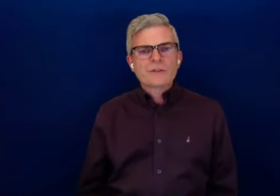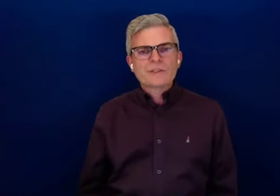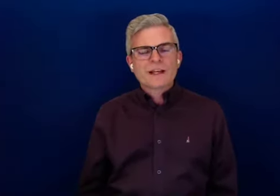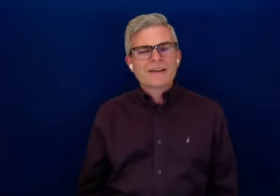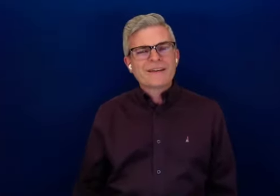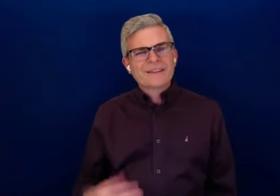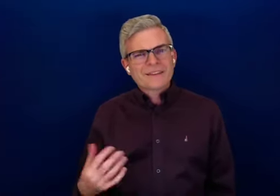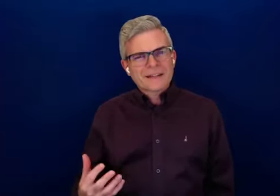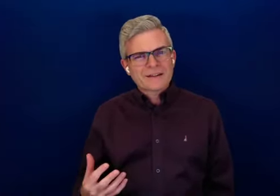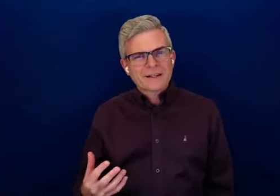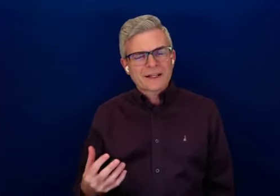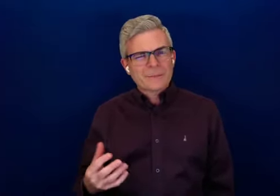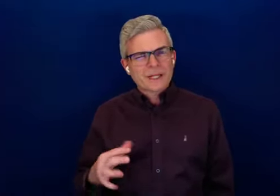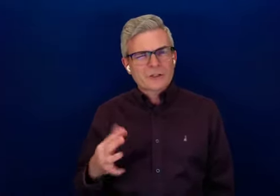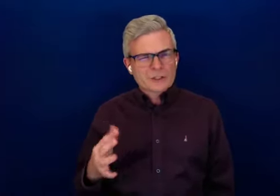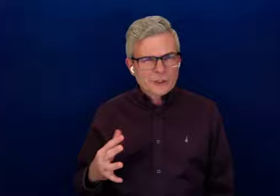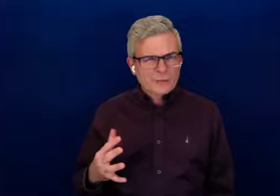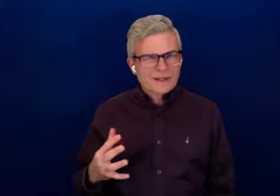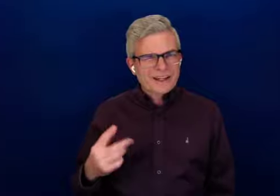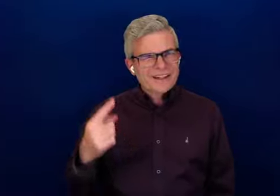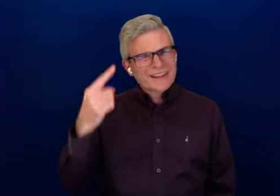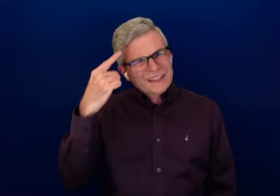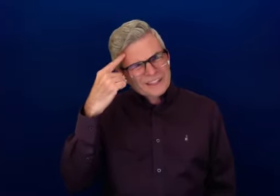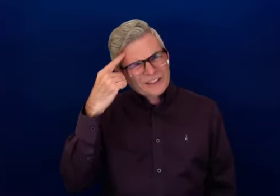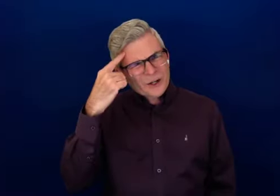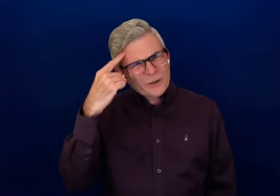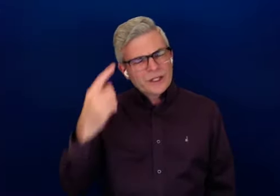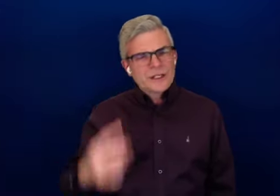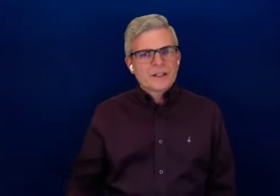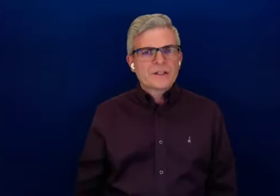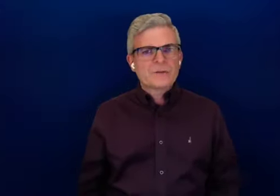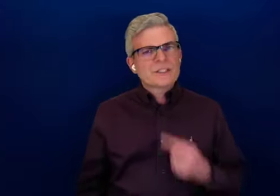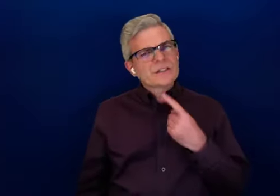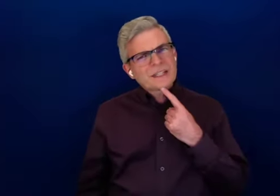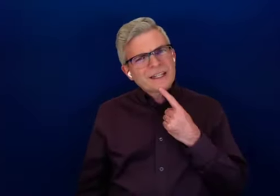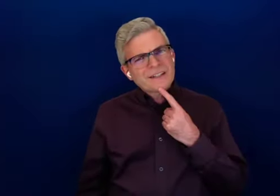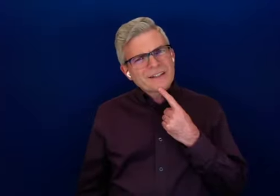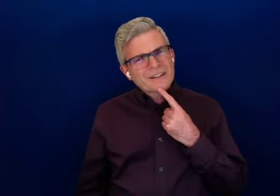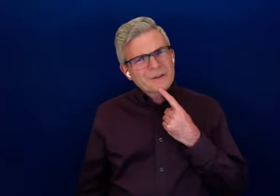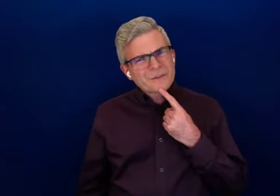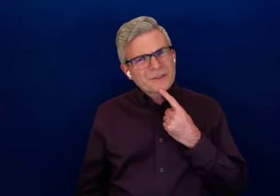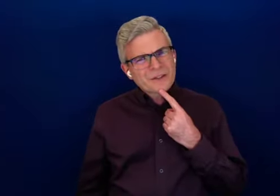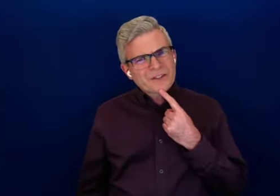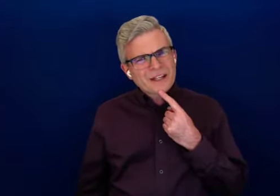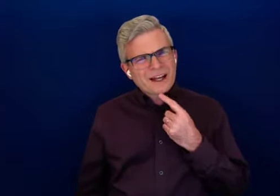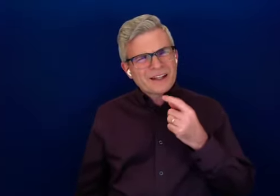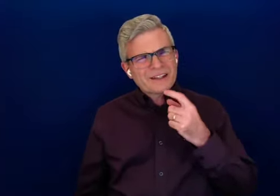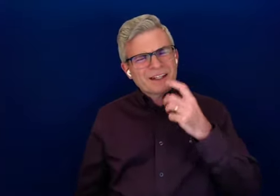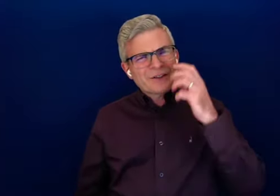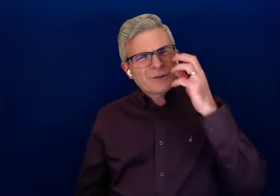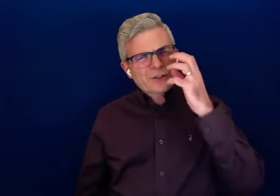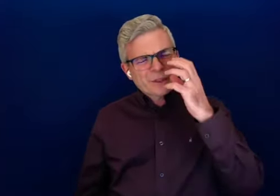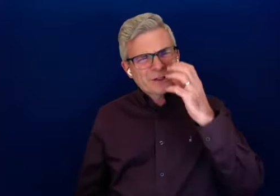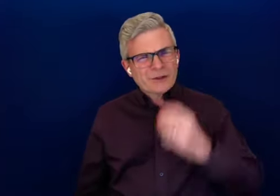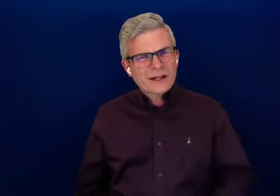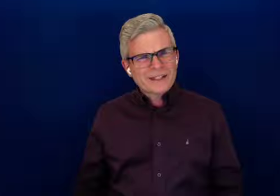you sign I think, like I'm not sure, but I think so, you tilt the head to the side and you squint your